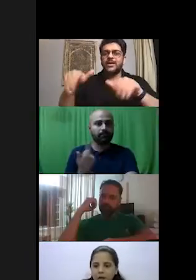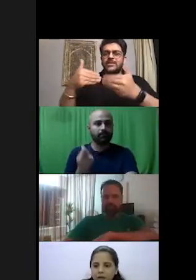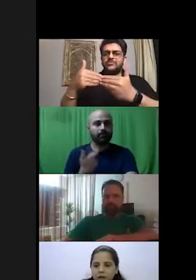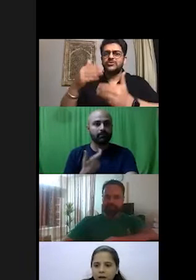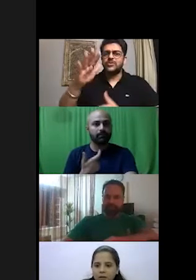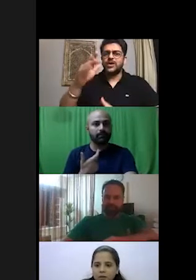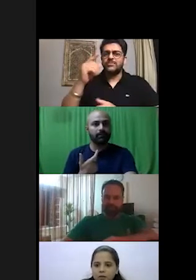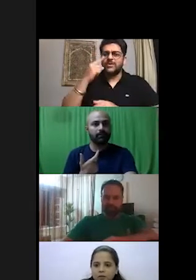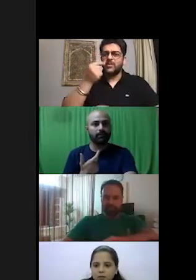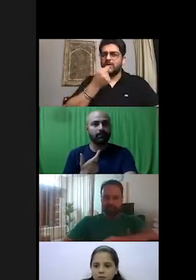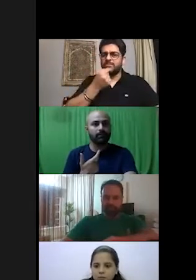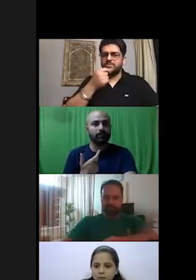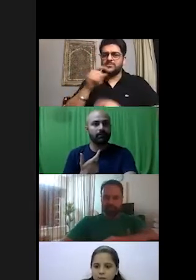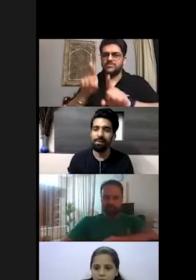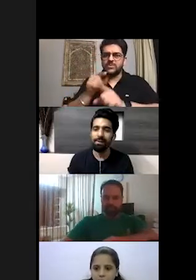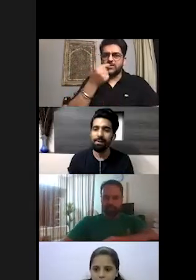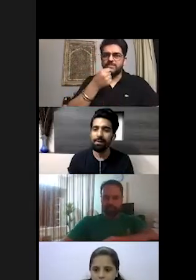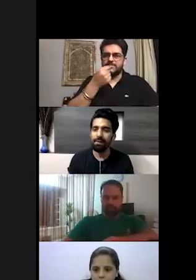Yeah.